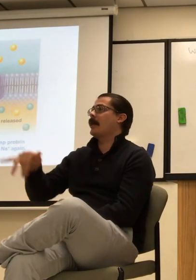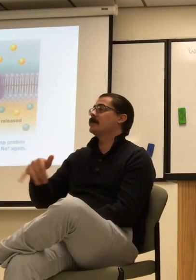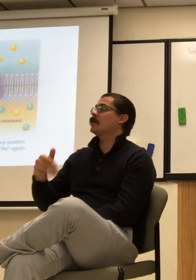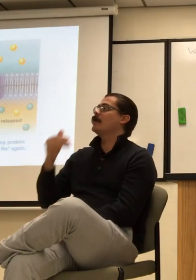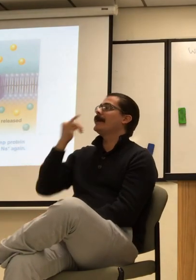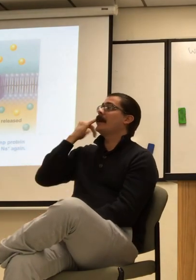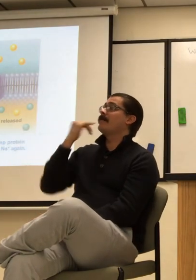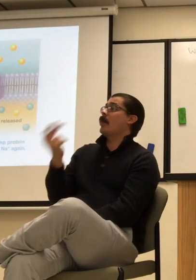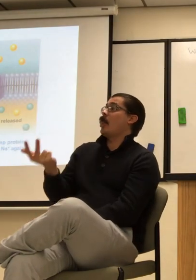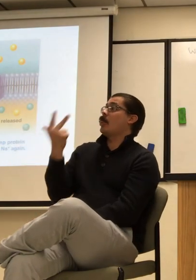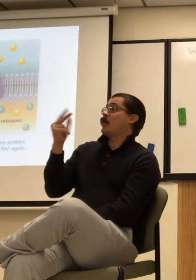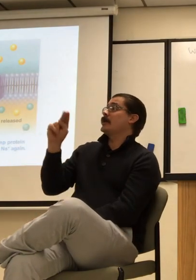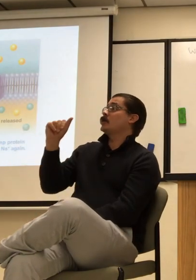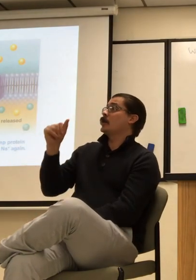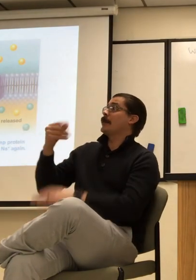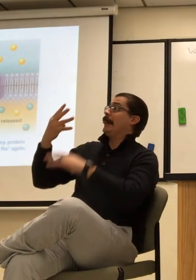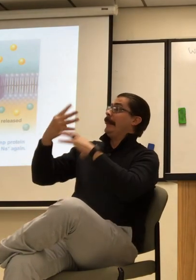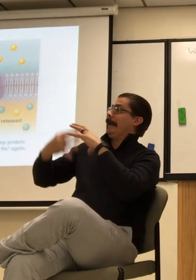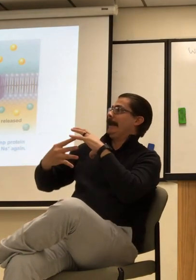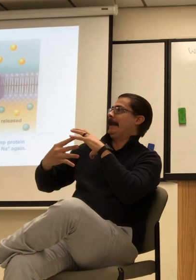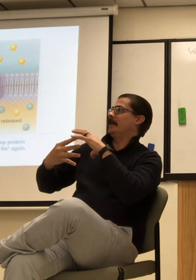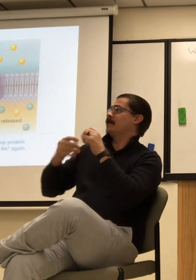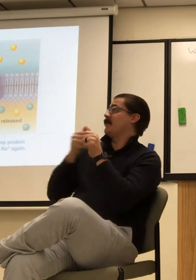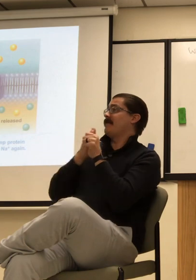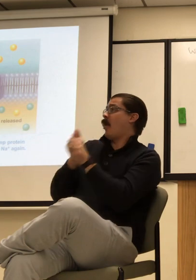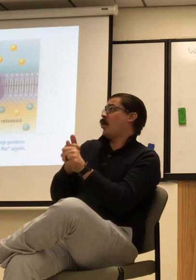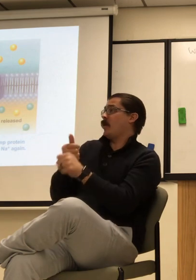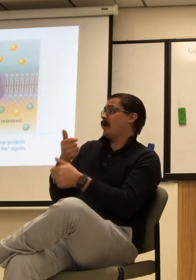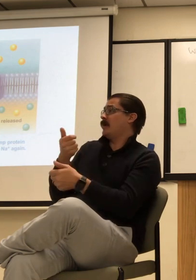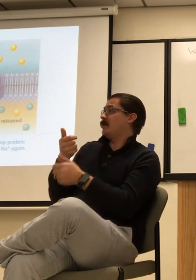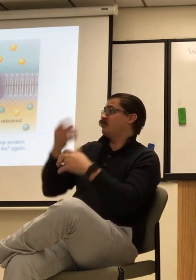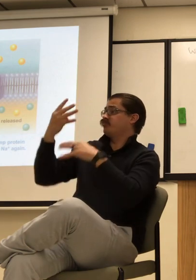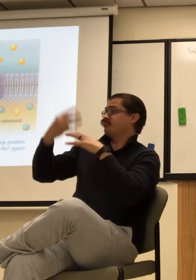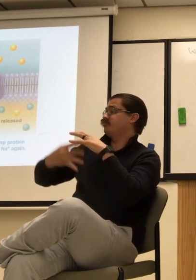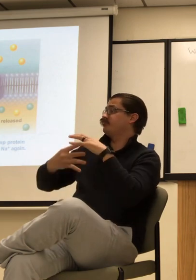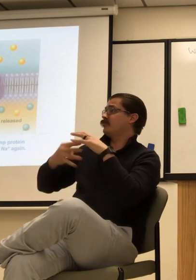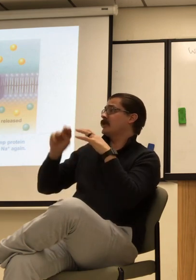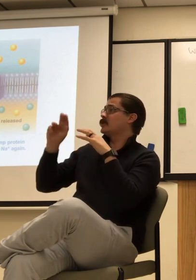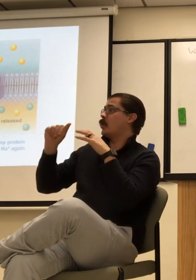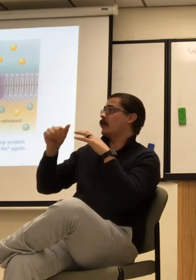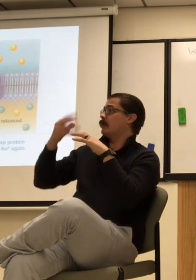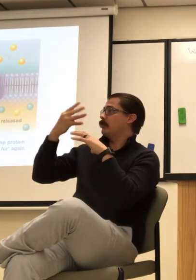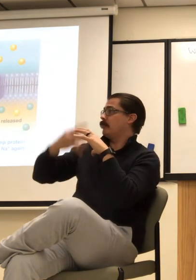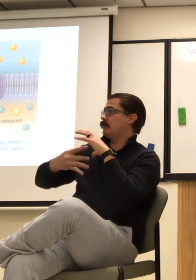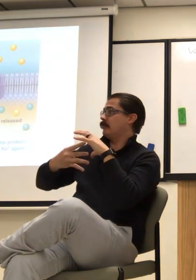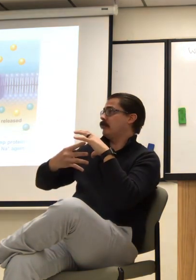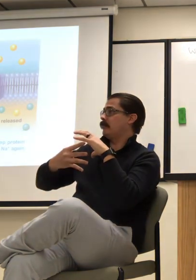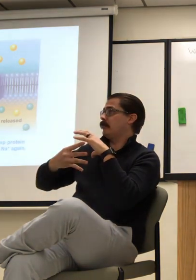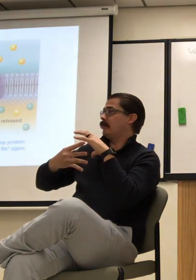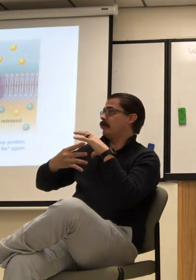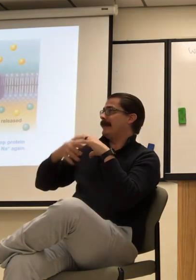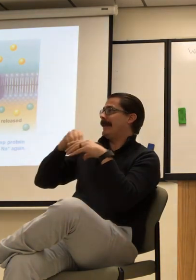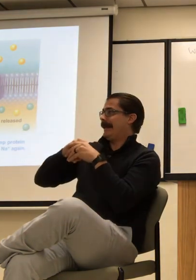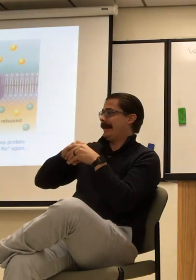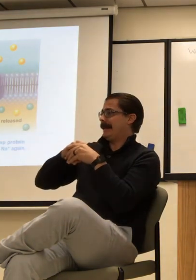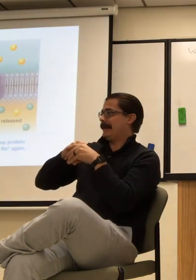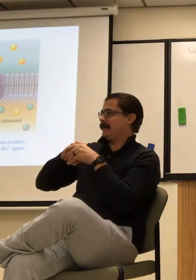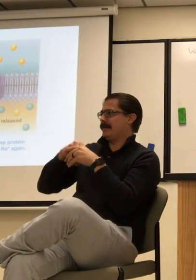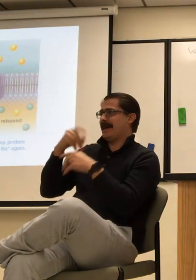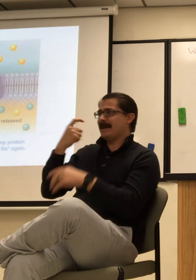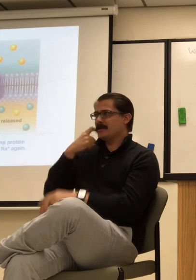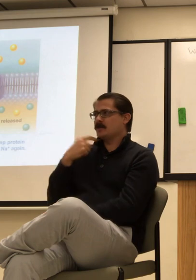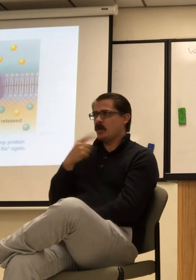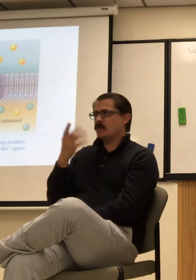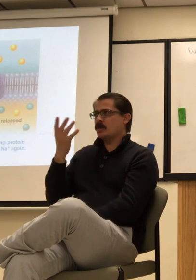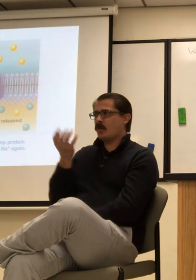in. They leak in, just following their concentration gradient. Let's think about this. I just told you